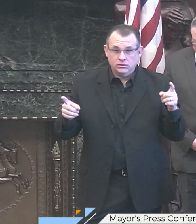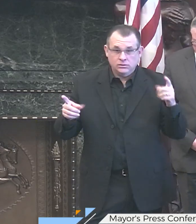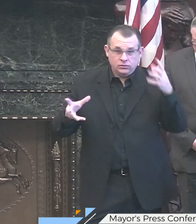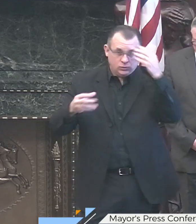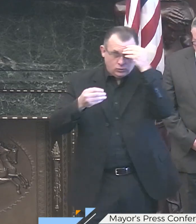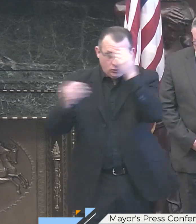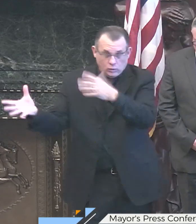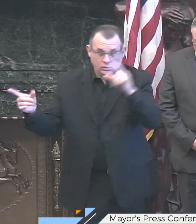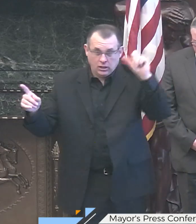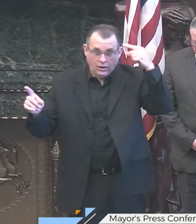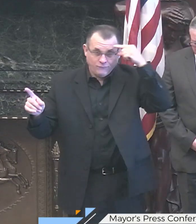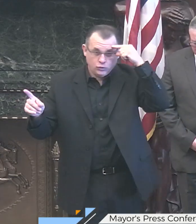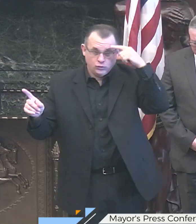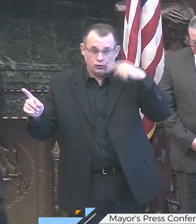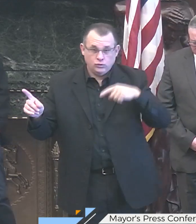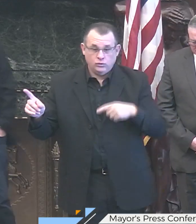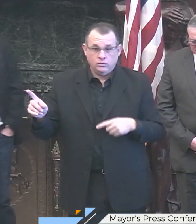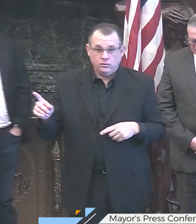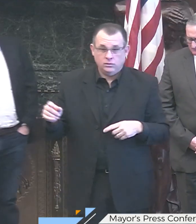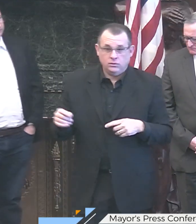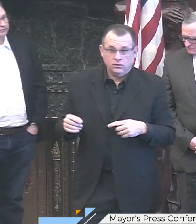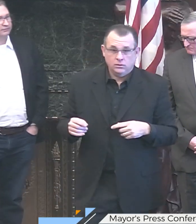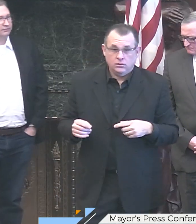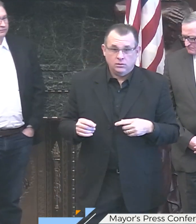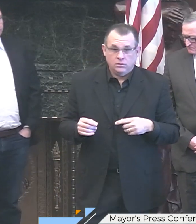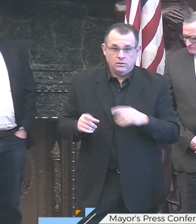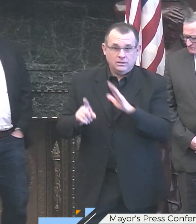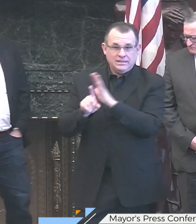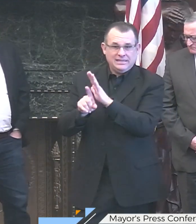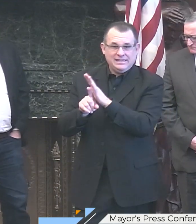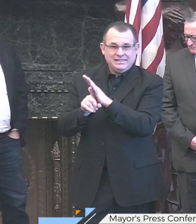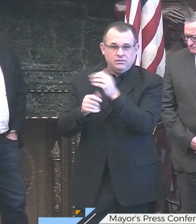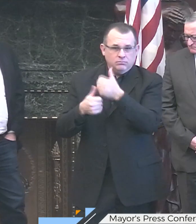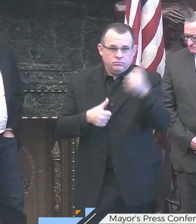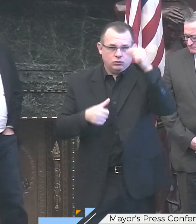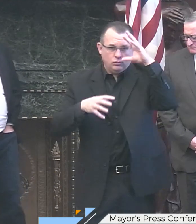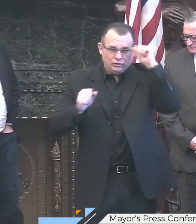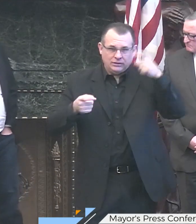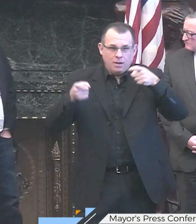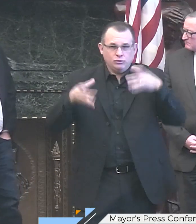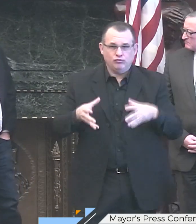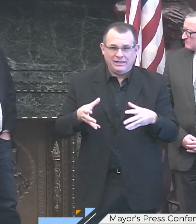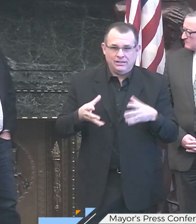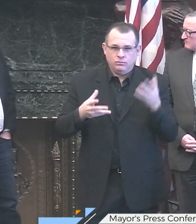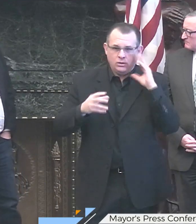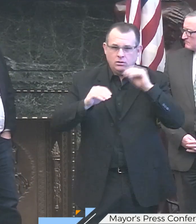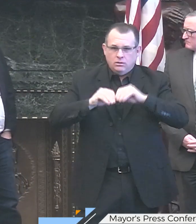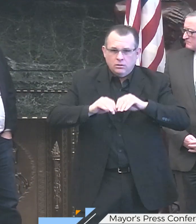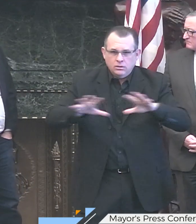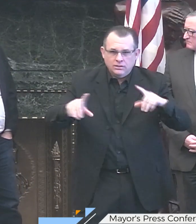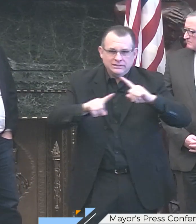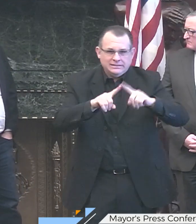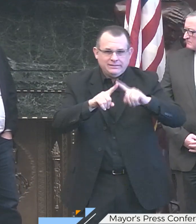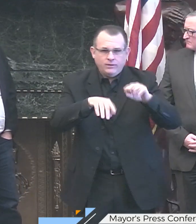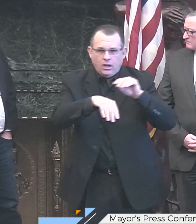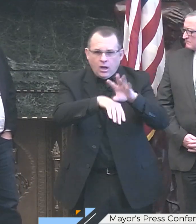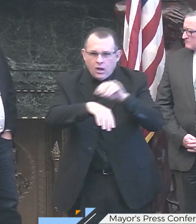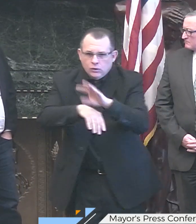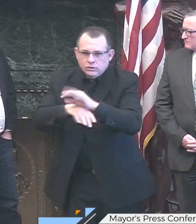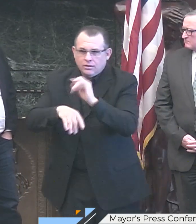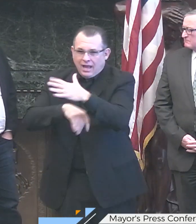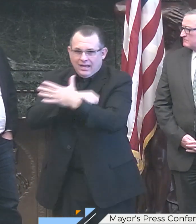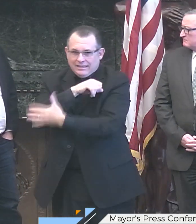out, his administration would be sending out some guidance labeling counties as either low risk, high risk, medium risk.